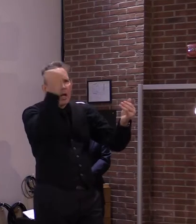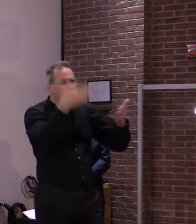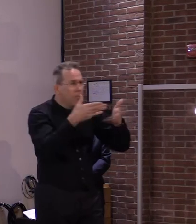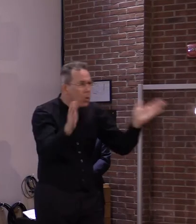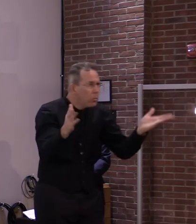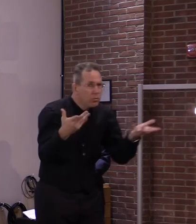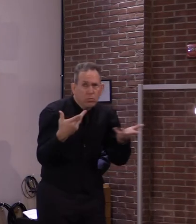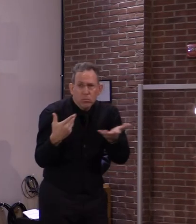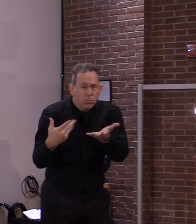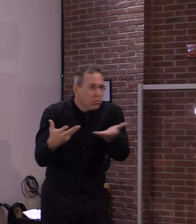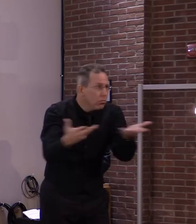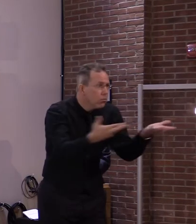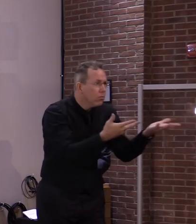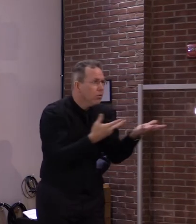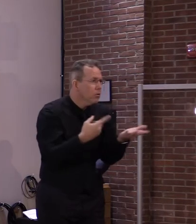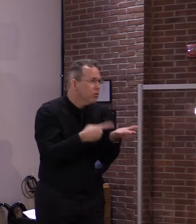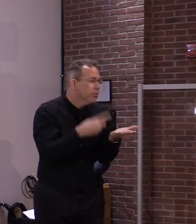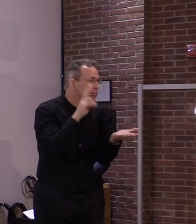yet